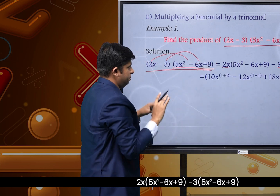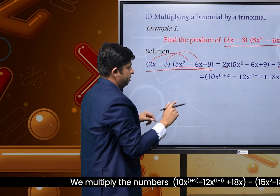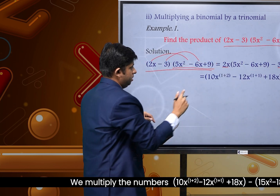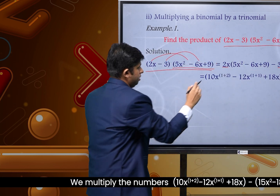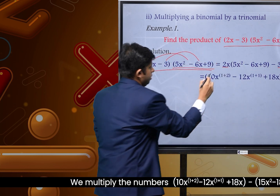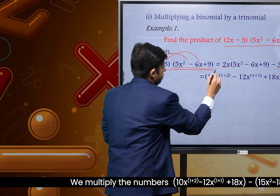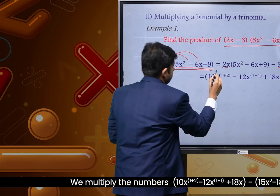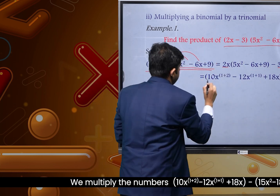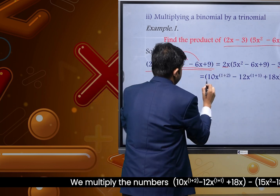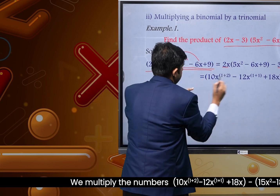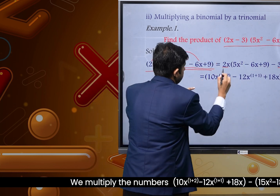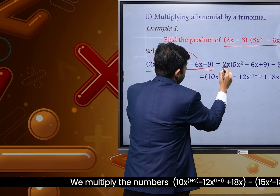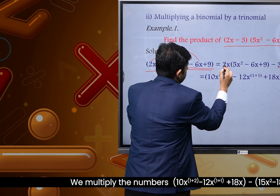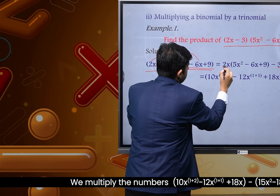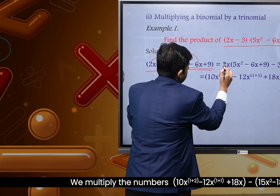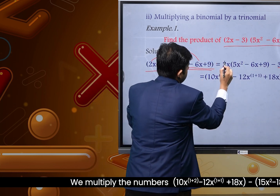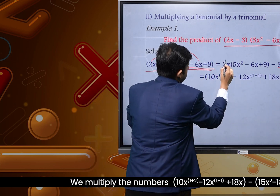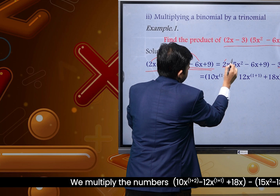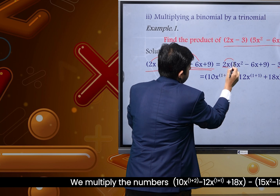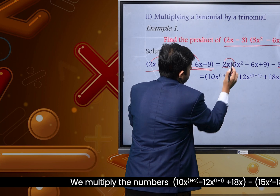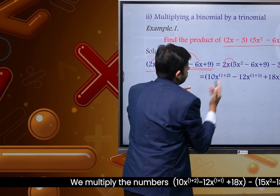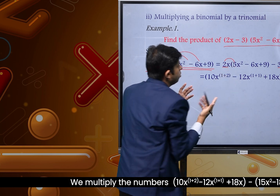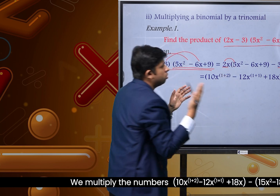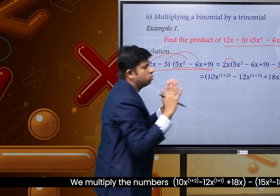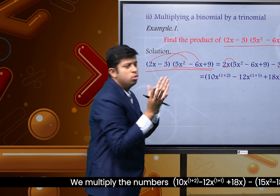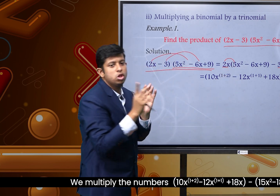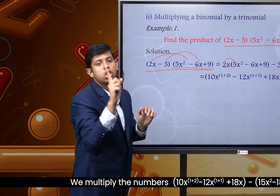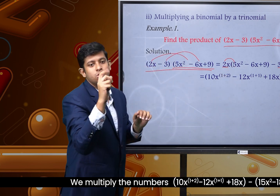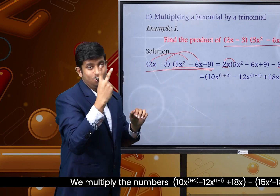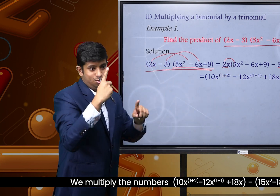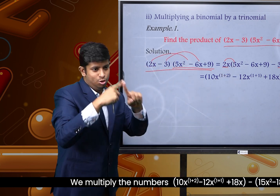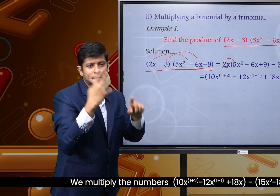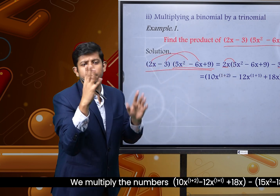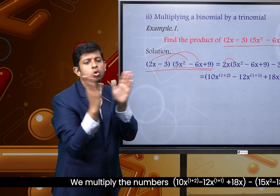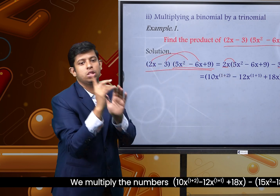We multiply the numbers 2 into 5, which gives us 10,